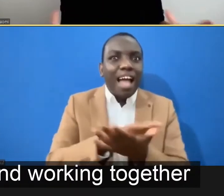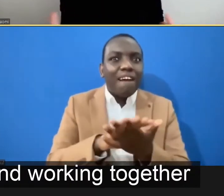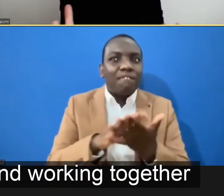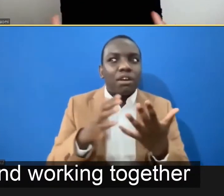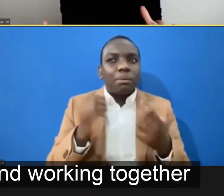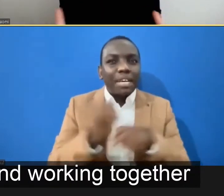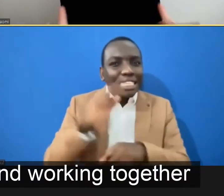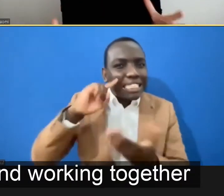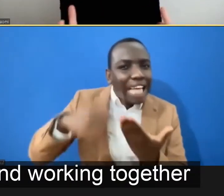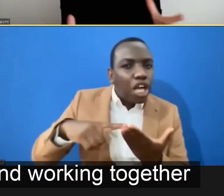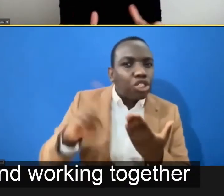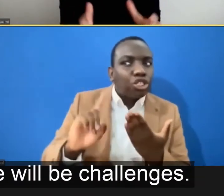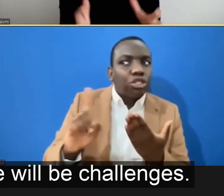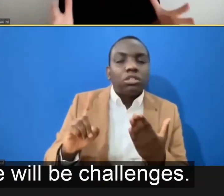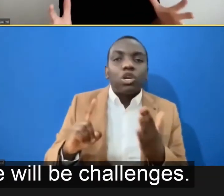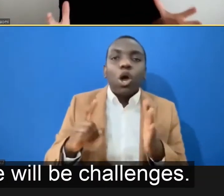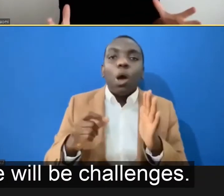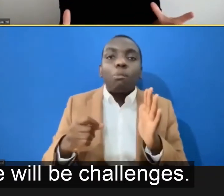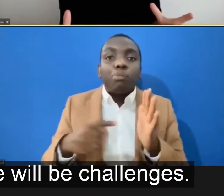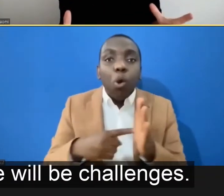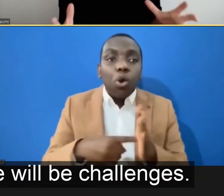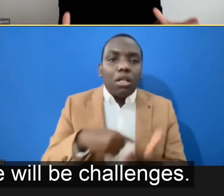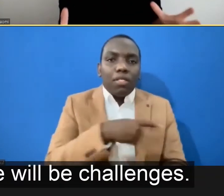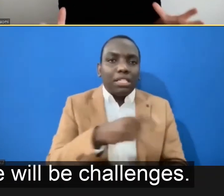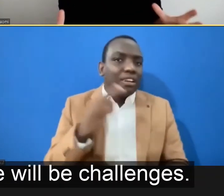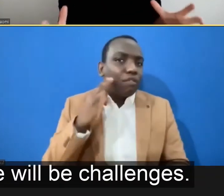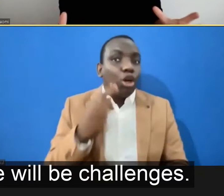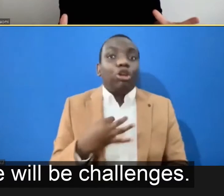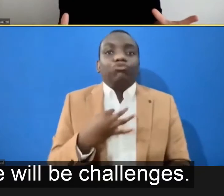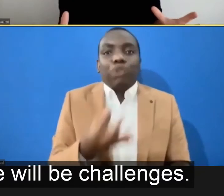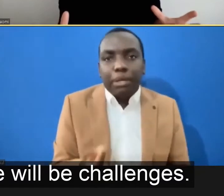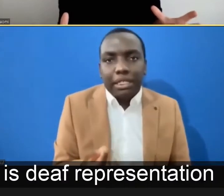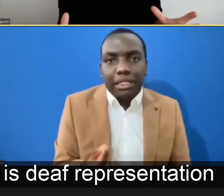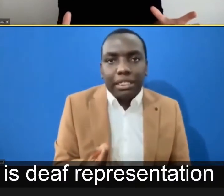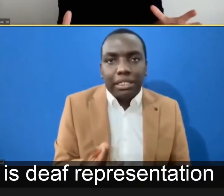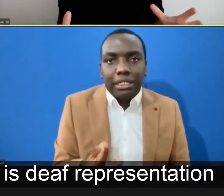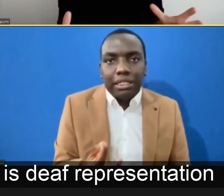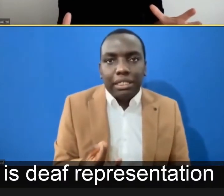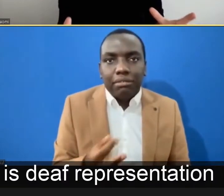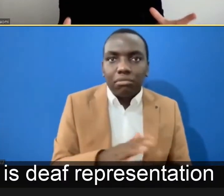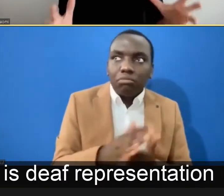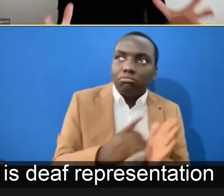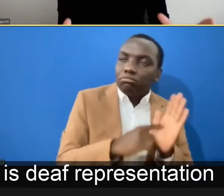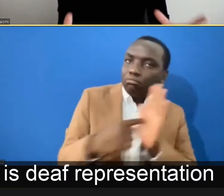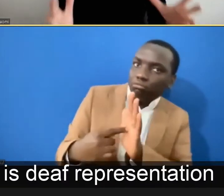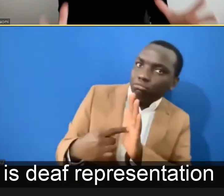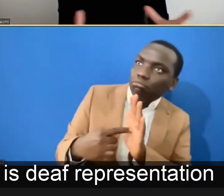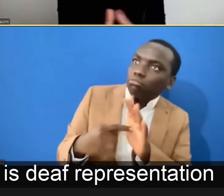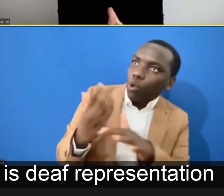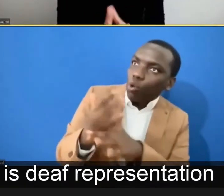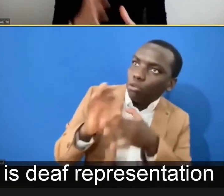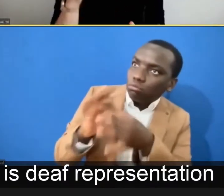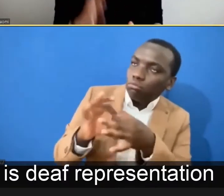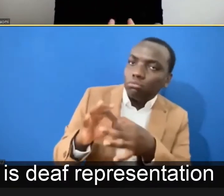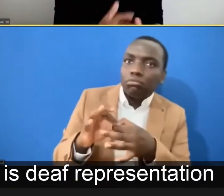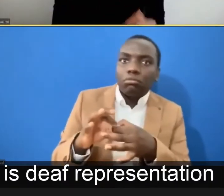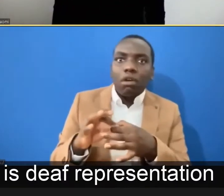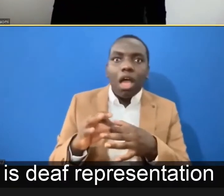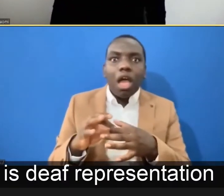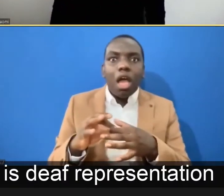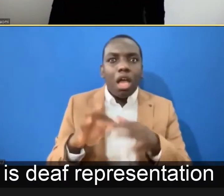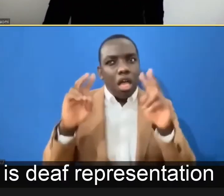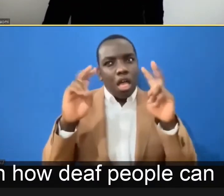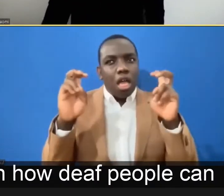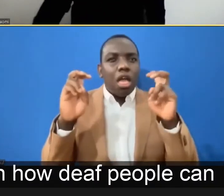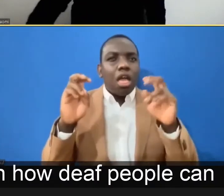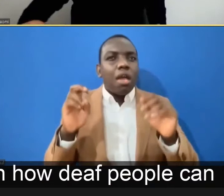that networking and that working together is not going to be easy. There will be challenges, but the importance is that there is deaf